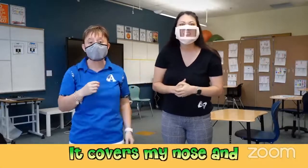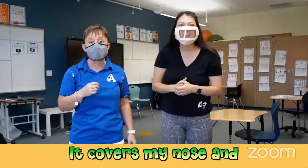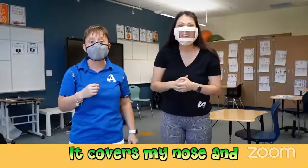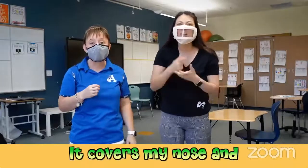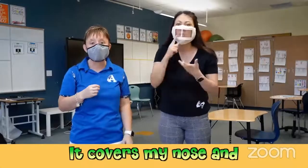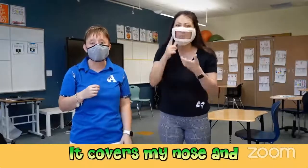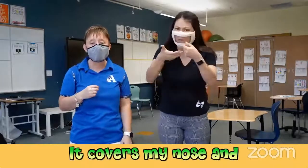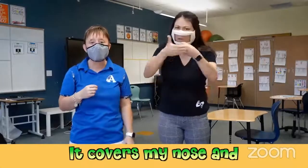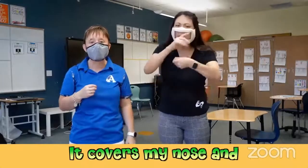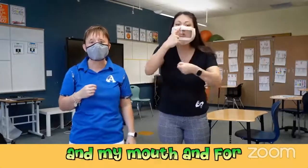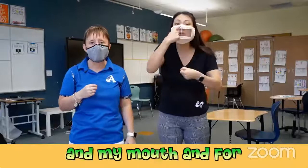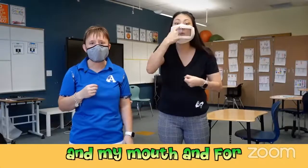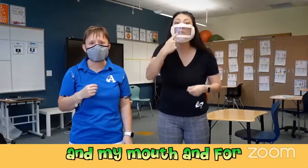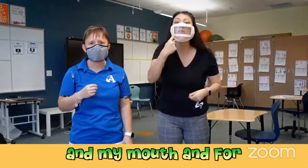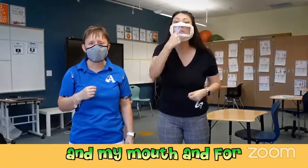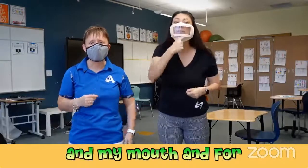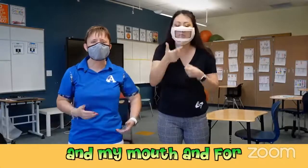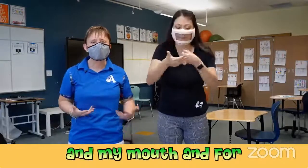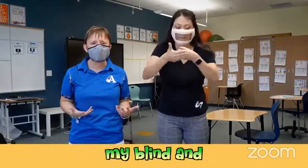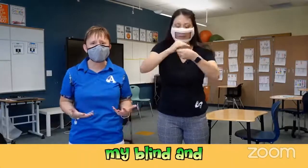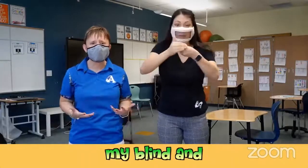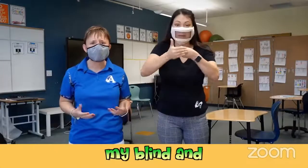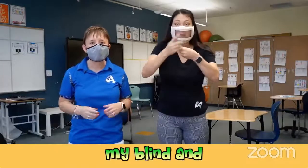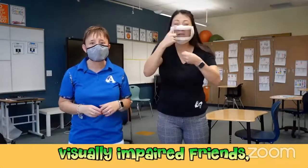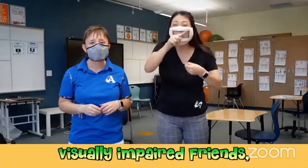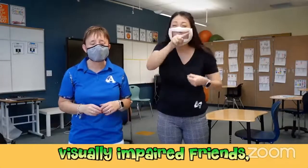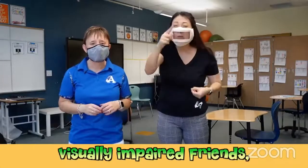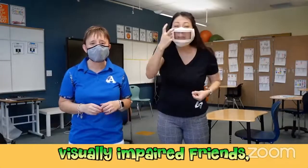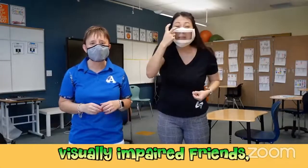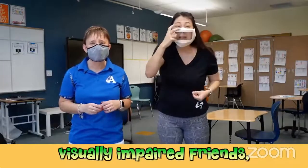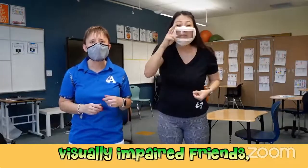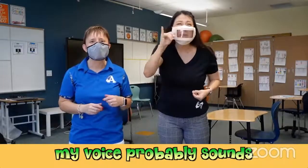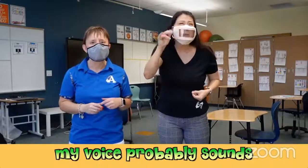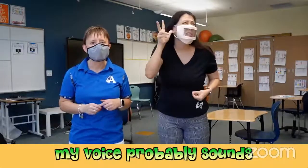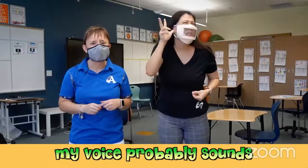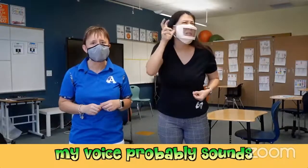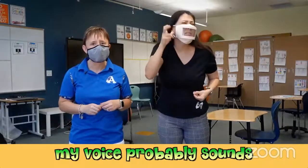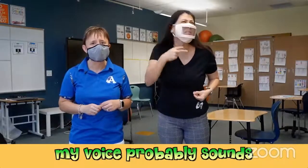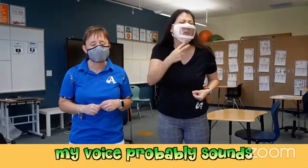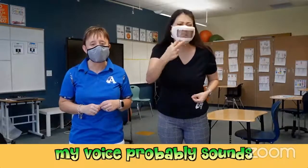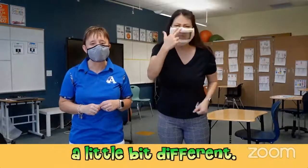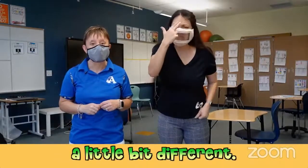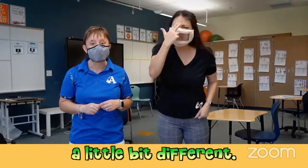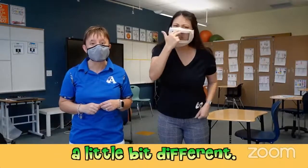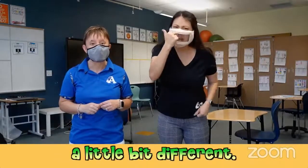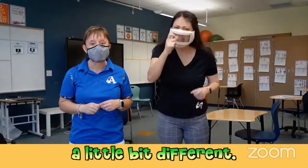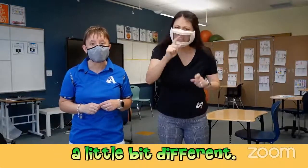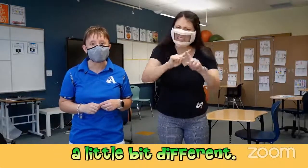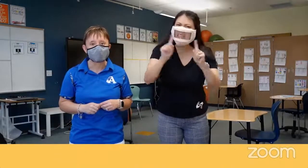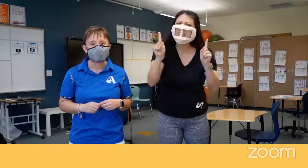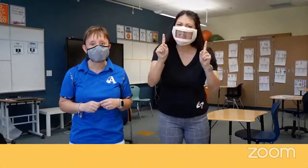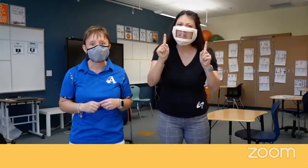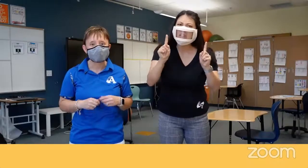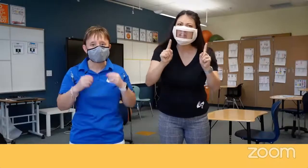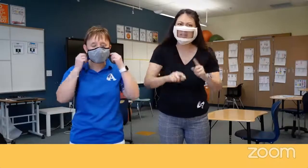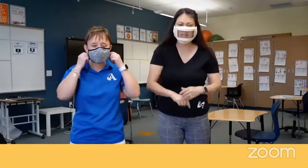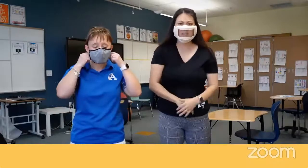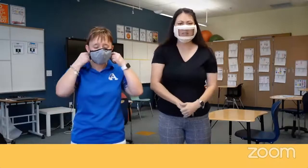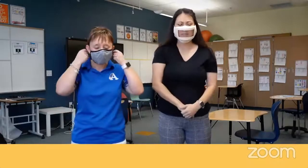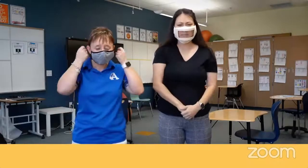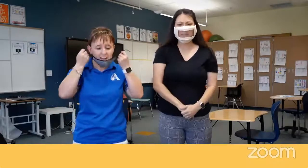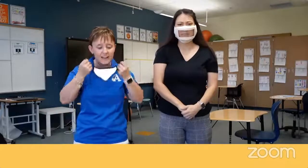It covers my nose and my mouth, and for my blind and visually impaired friends, my voice probably sounds a little bit different.